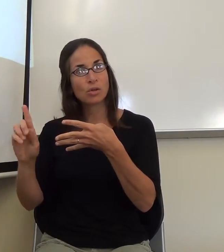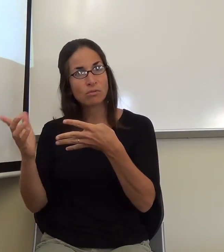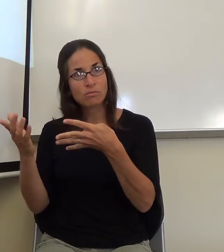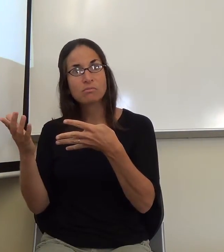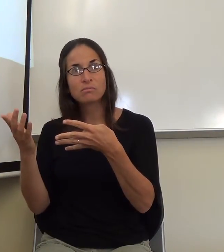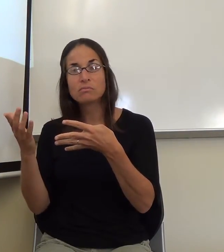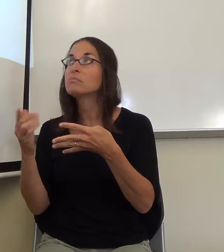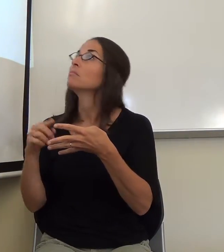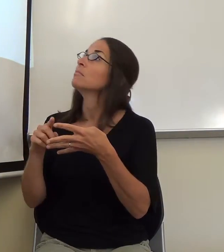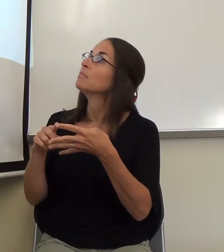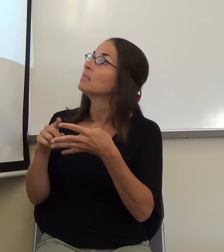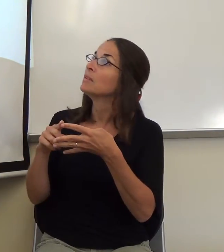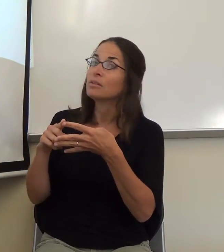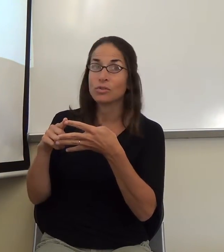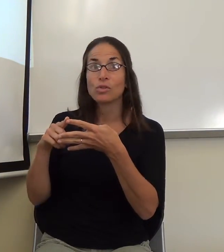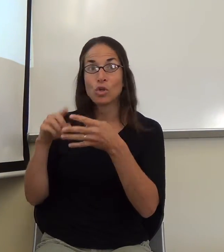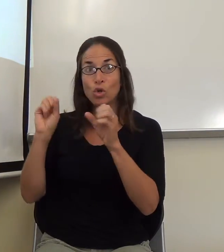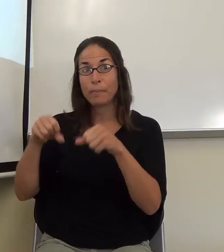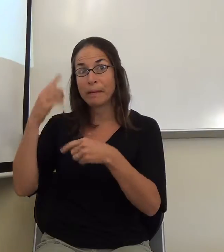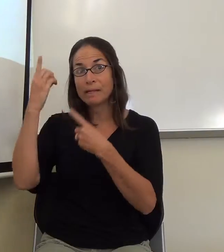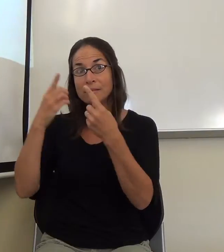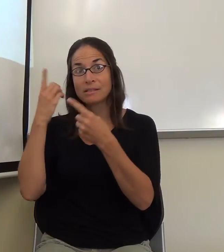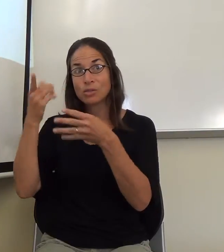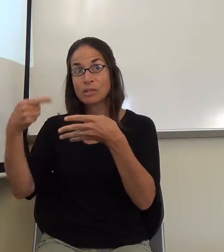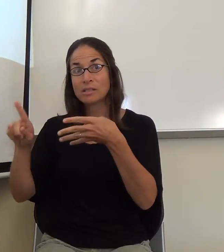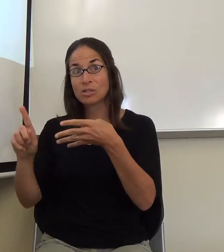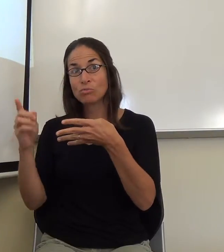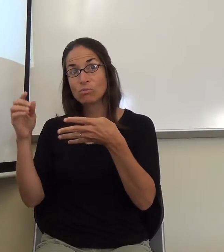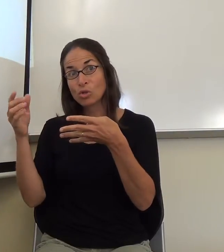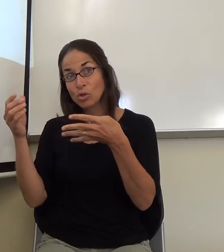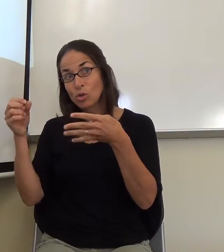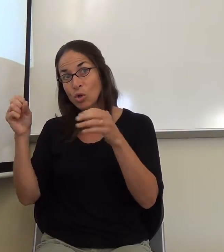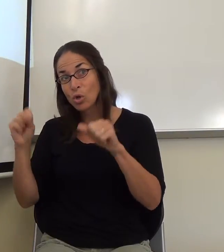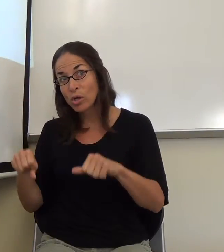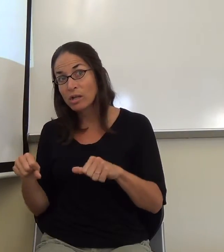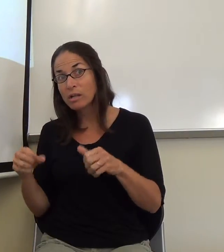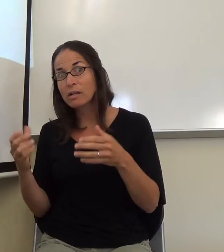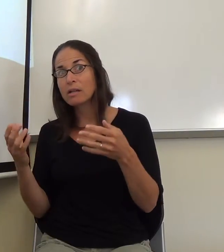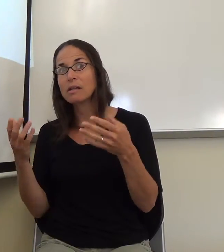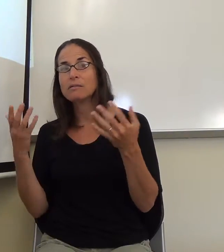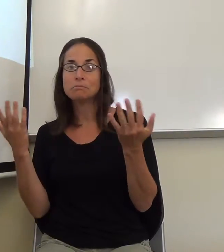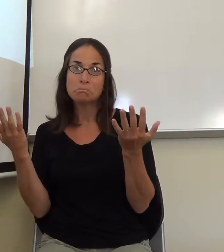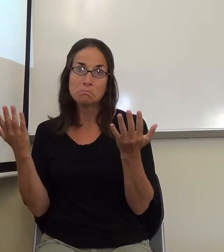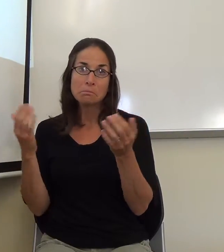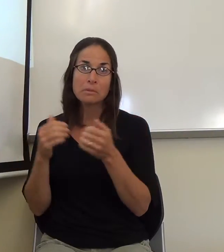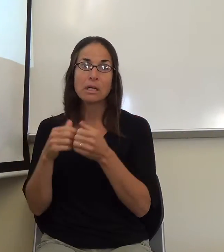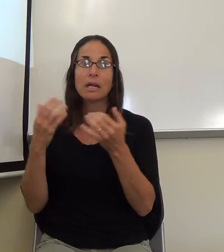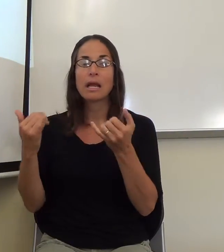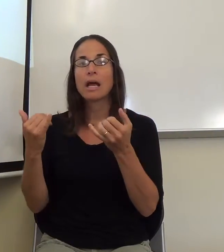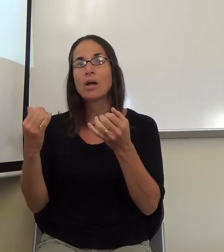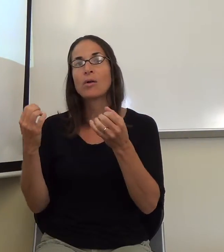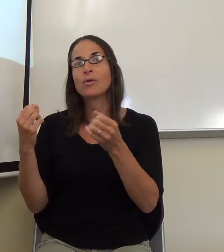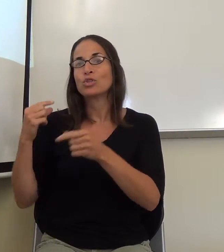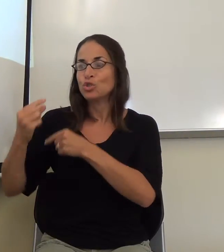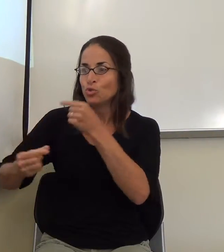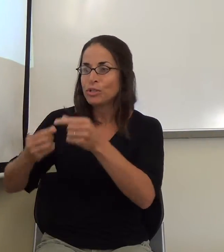be considered an insult. That now we're into the, many more generations and we're